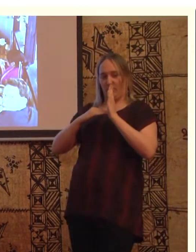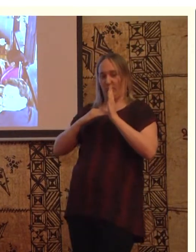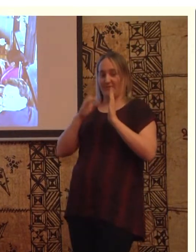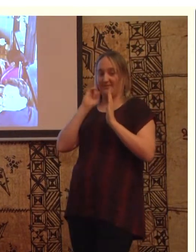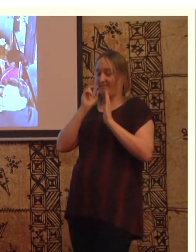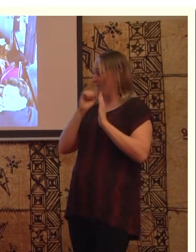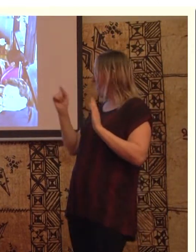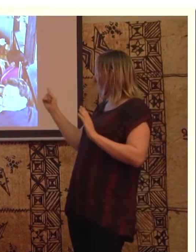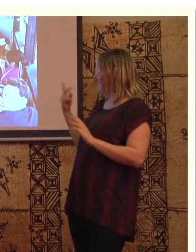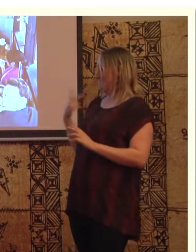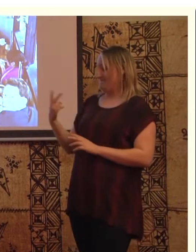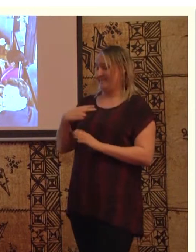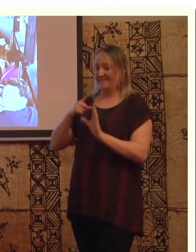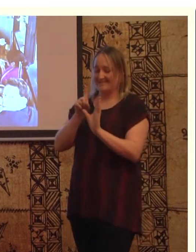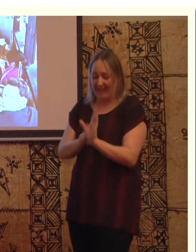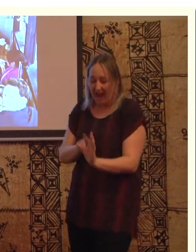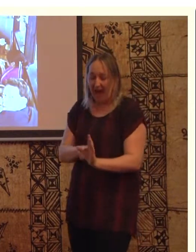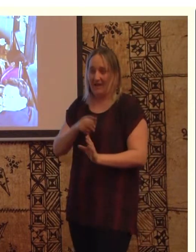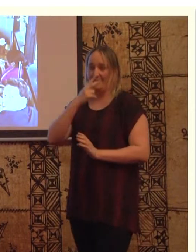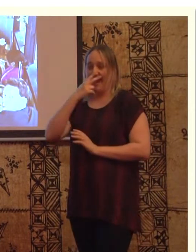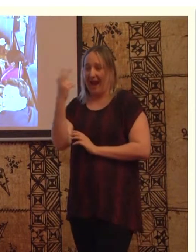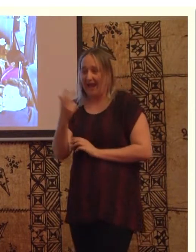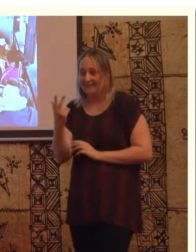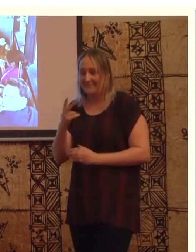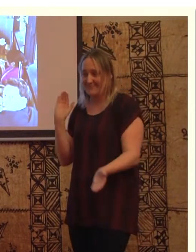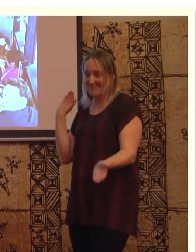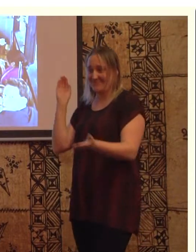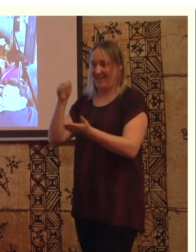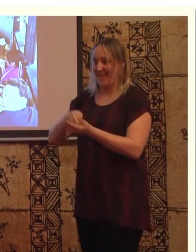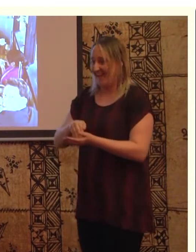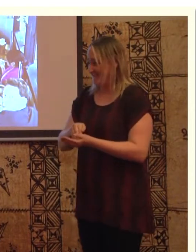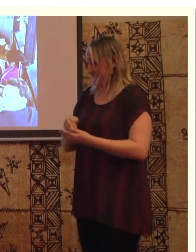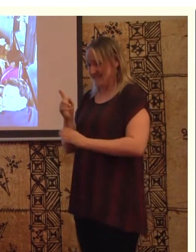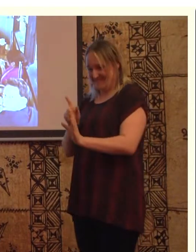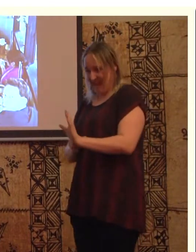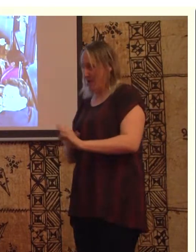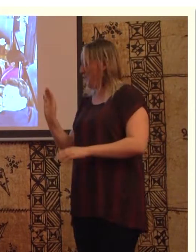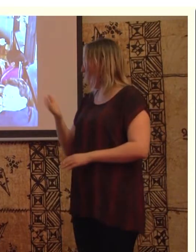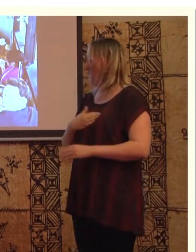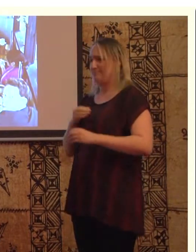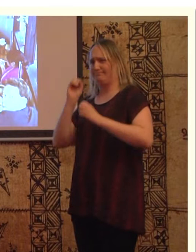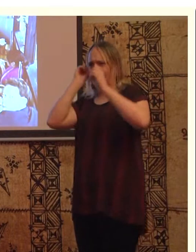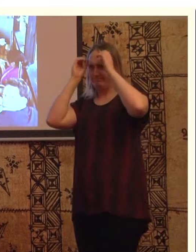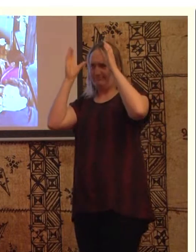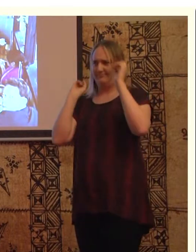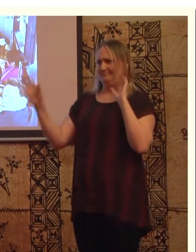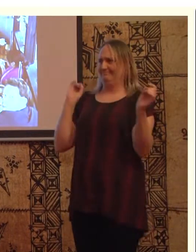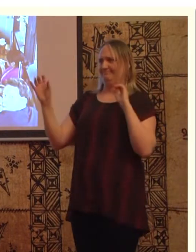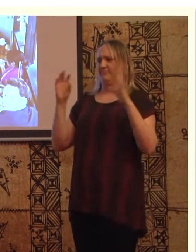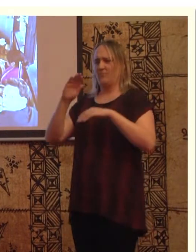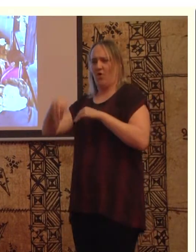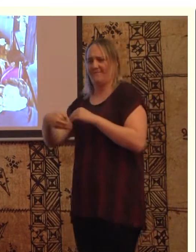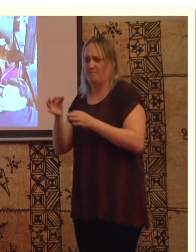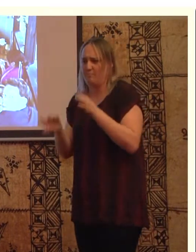Pacific camp. Zach is sitting here right at the bottom right in the corner. He was only 18. And I